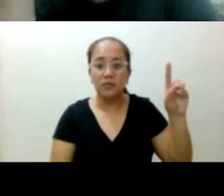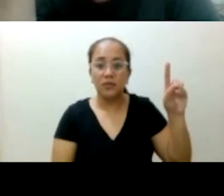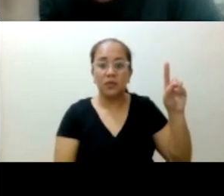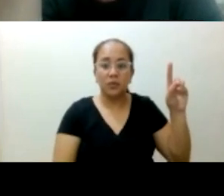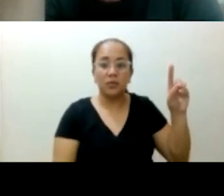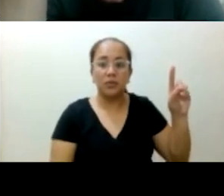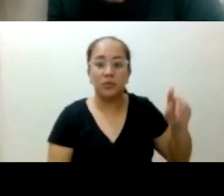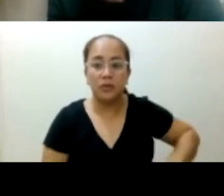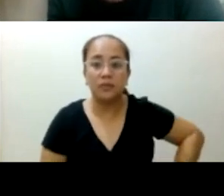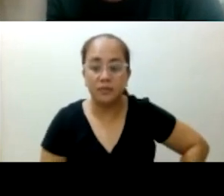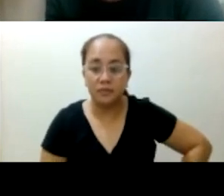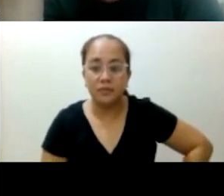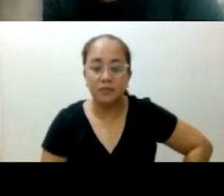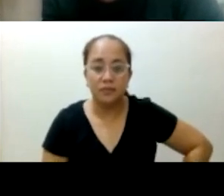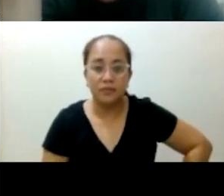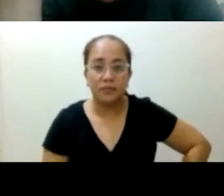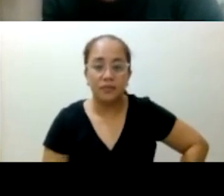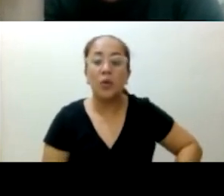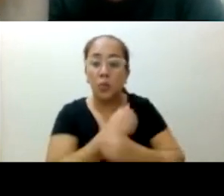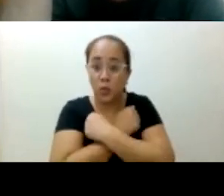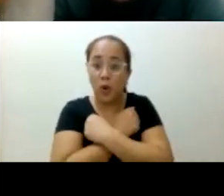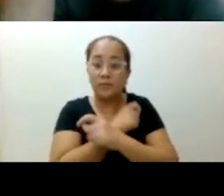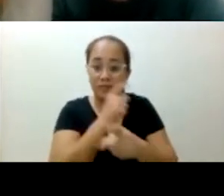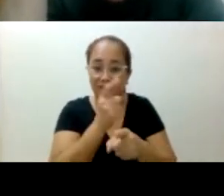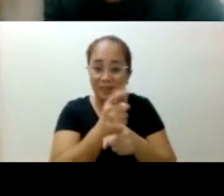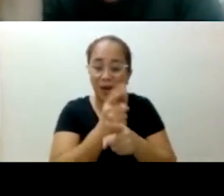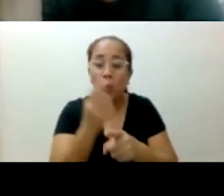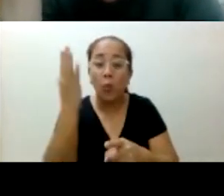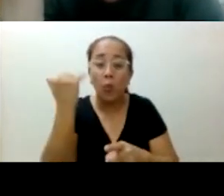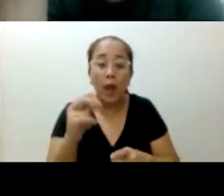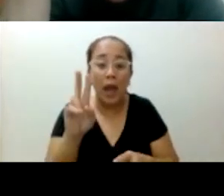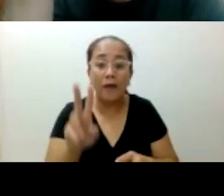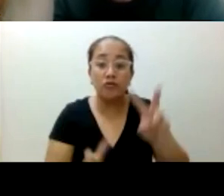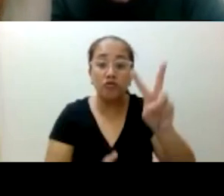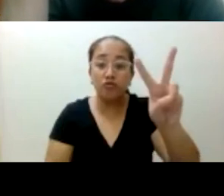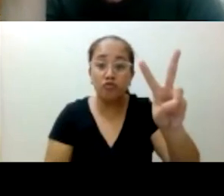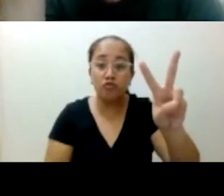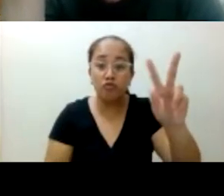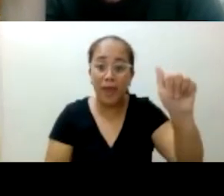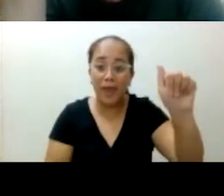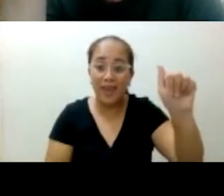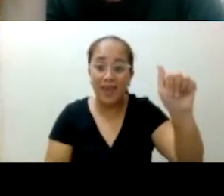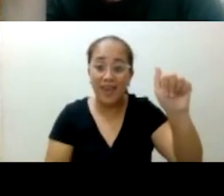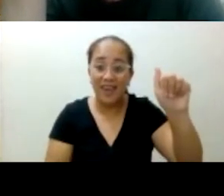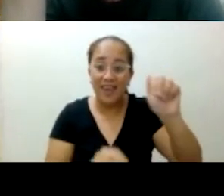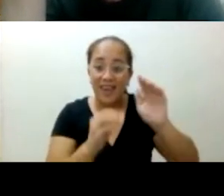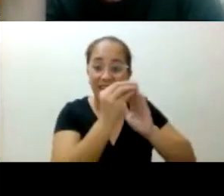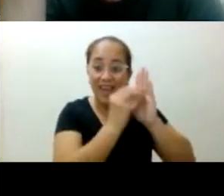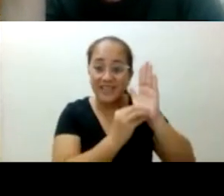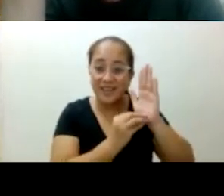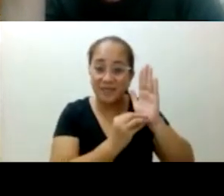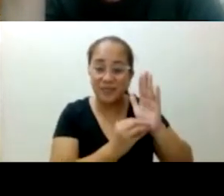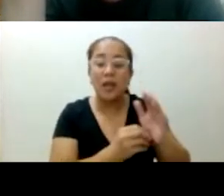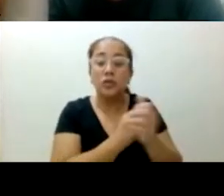Meng is saying warm. Warm, yes, because it has two A hand shapes. So warm should